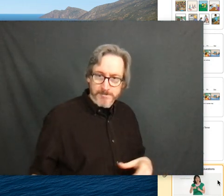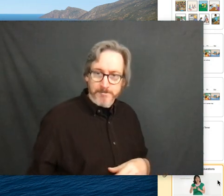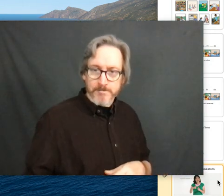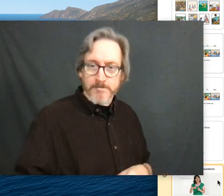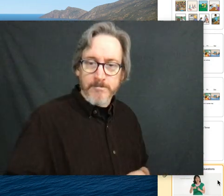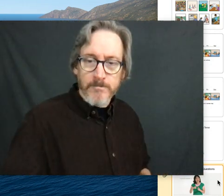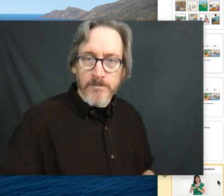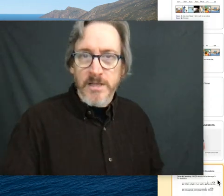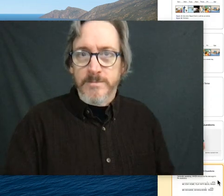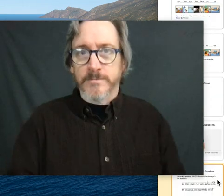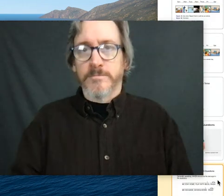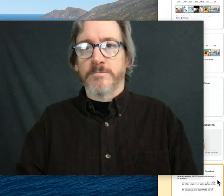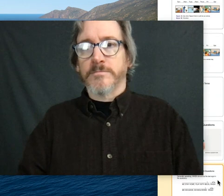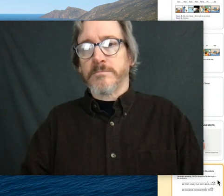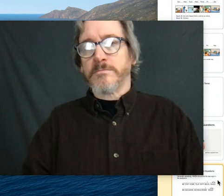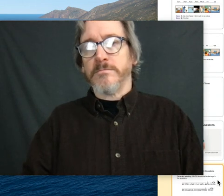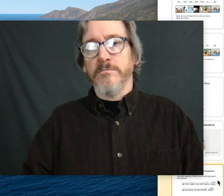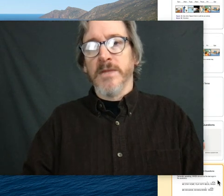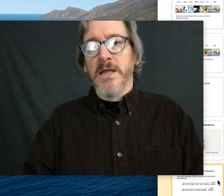questions,